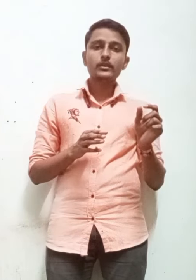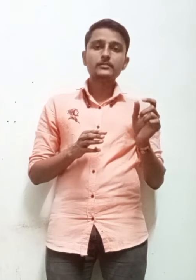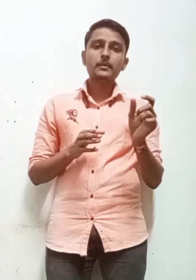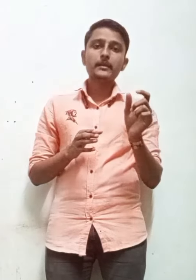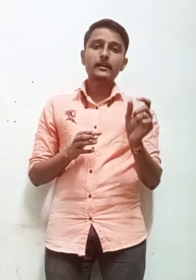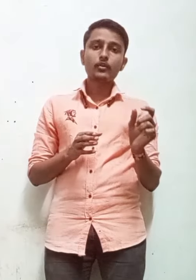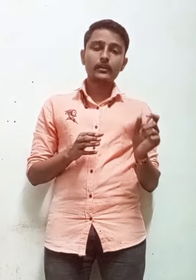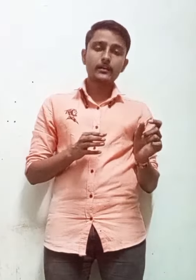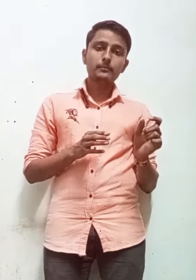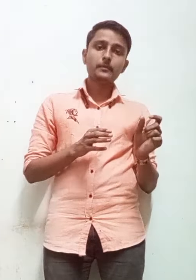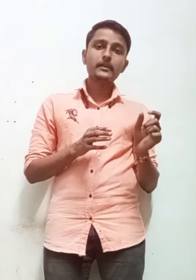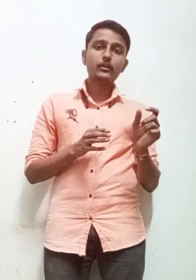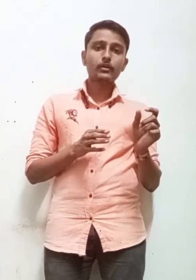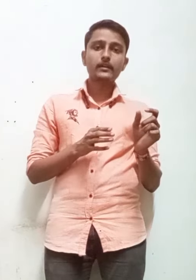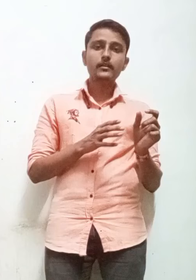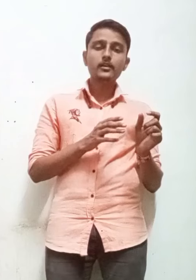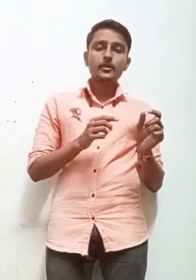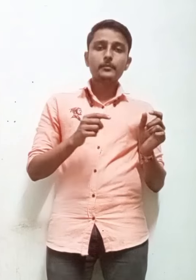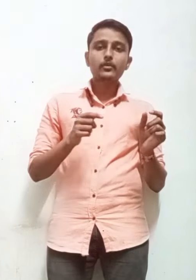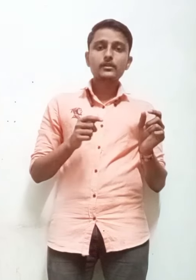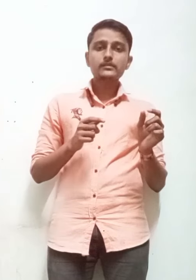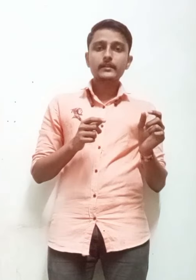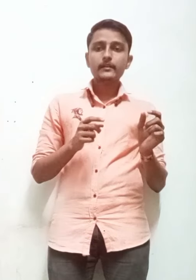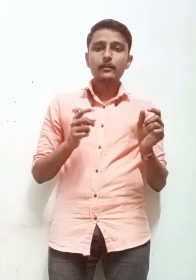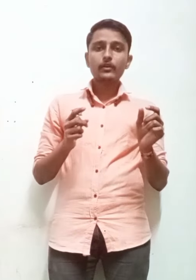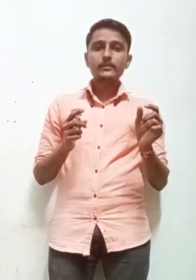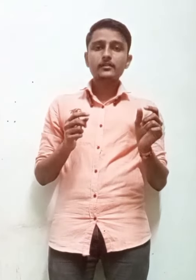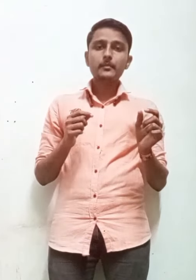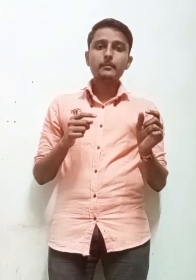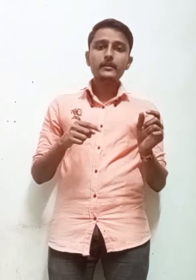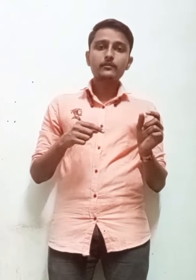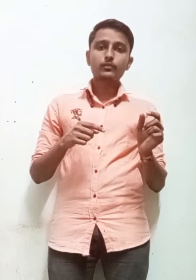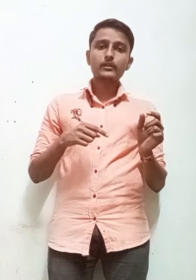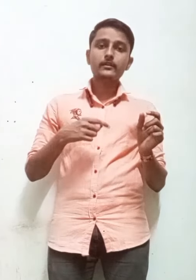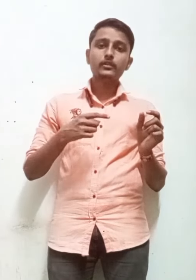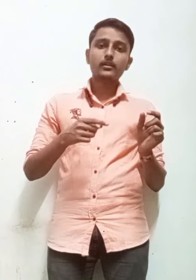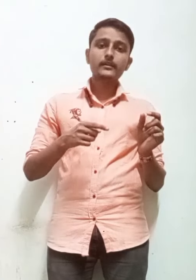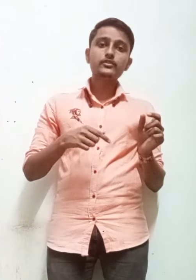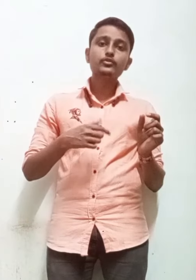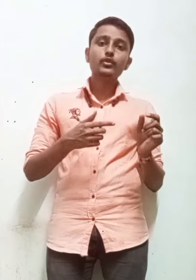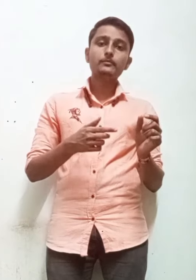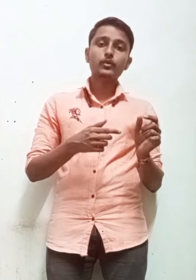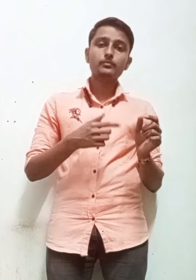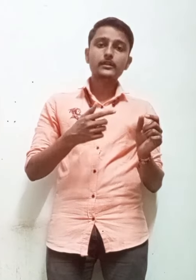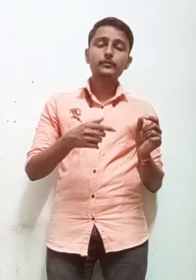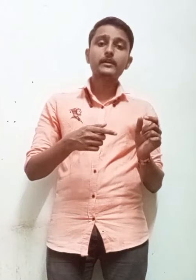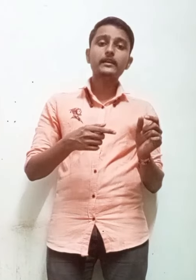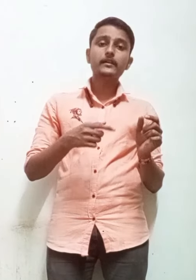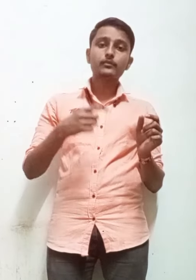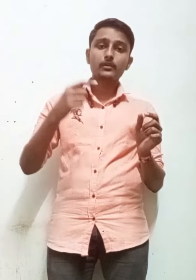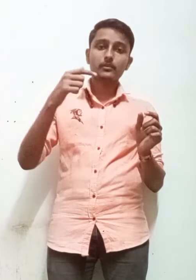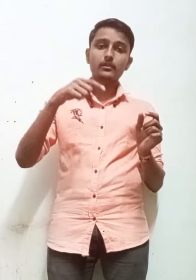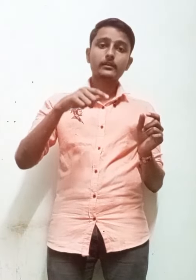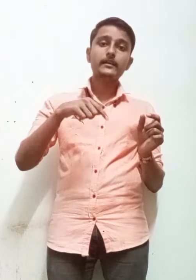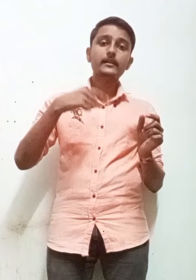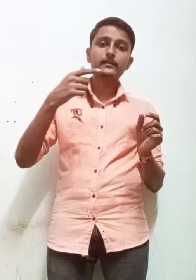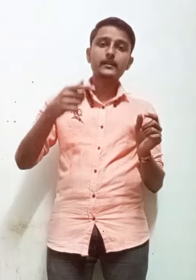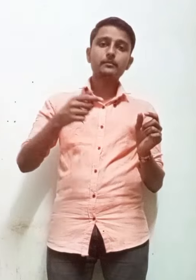as memory allocator, because it allocates a memory for each new object we create in that